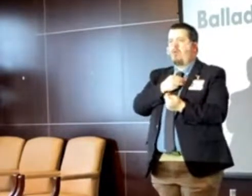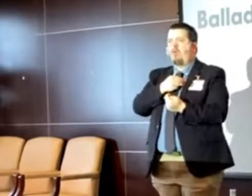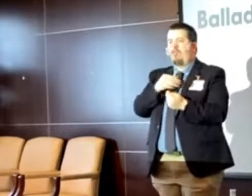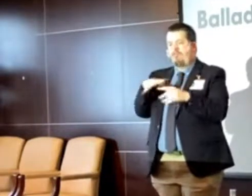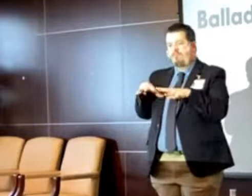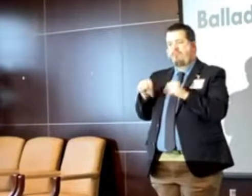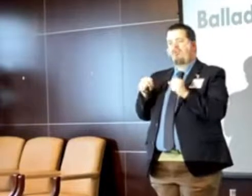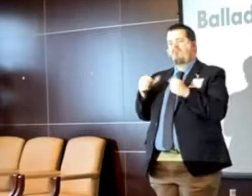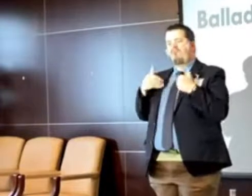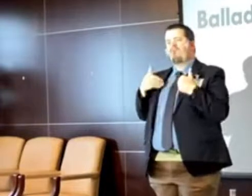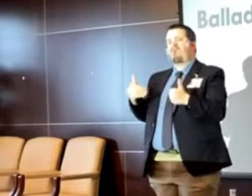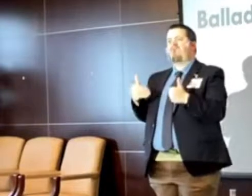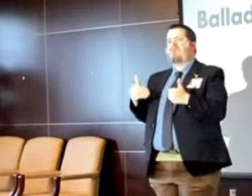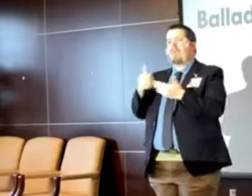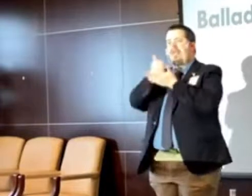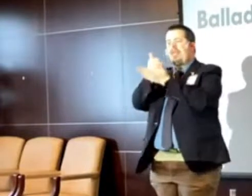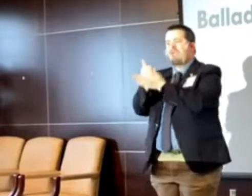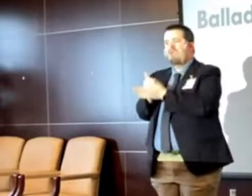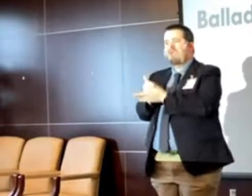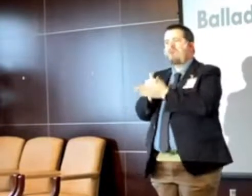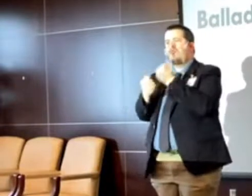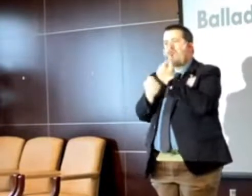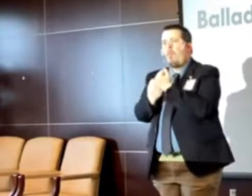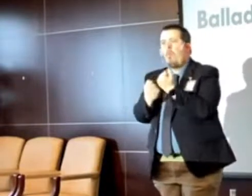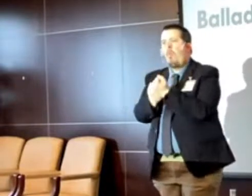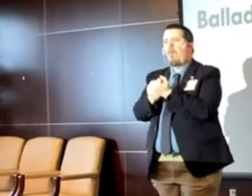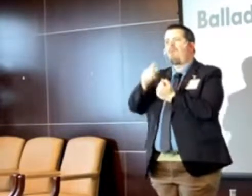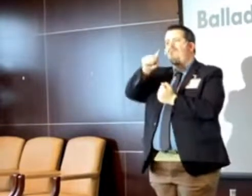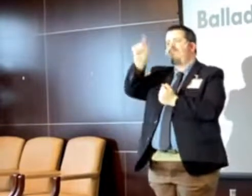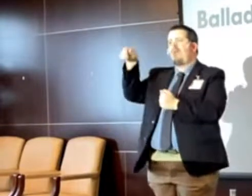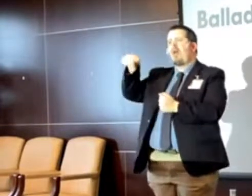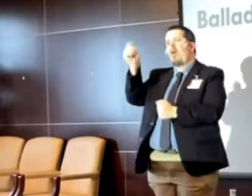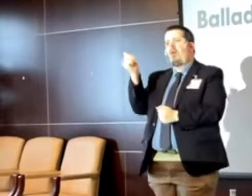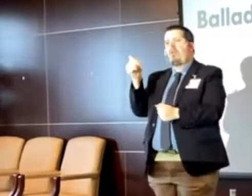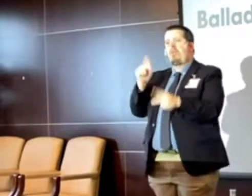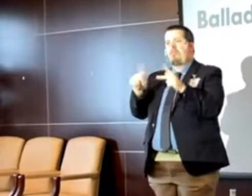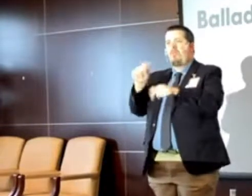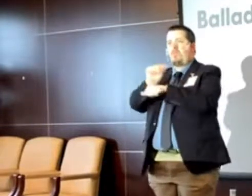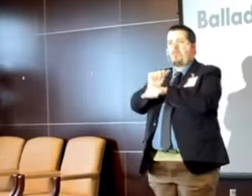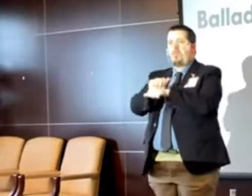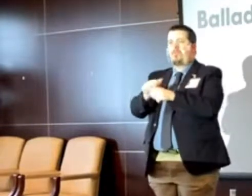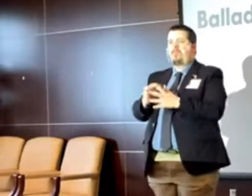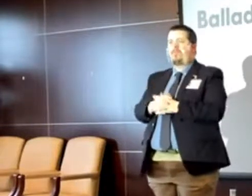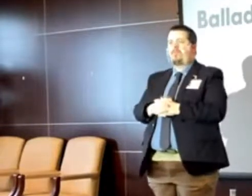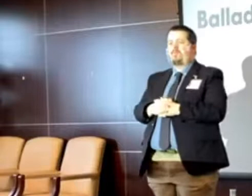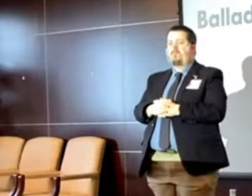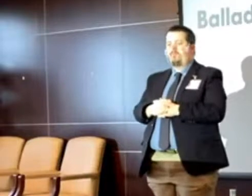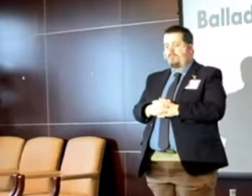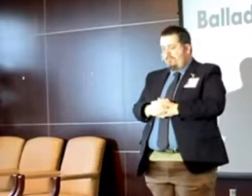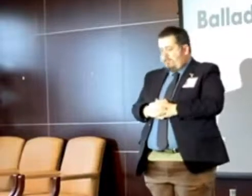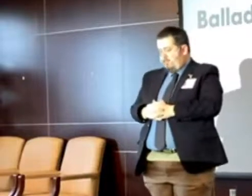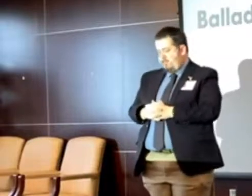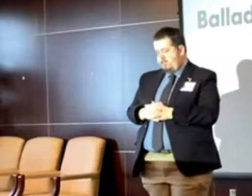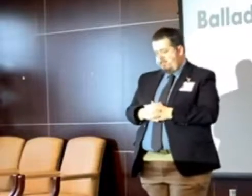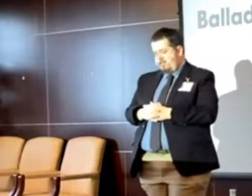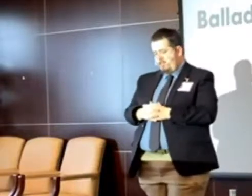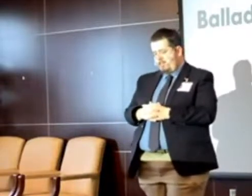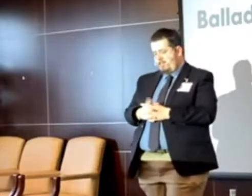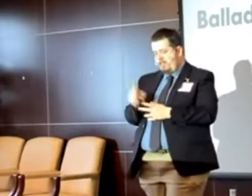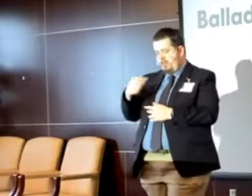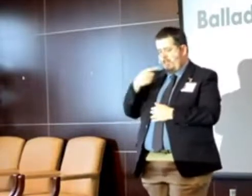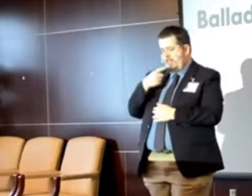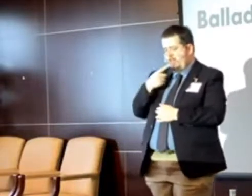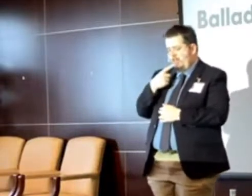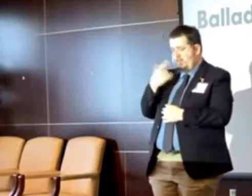taken it upon themselves to volunteer for that. I think it needs to be said